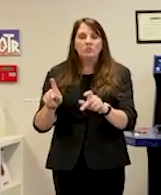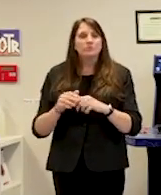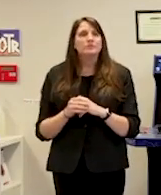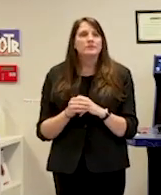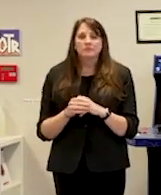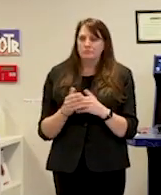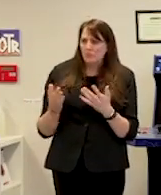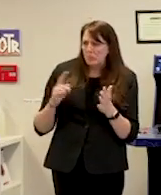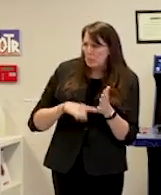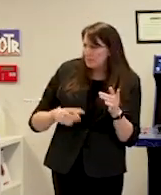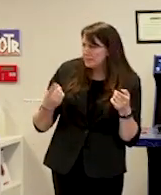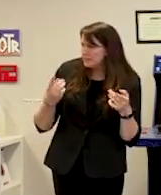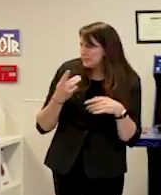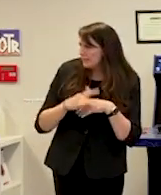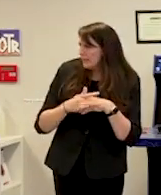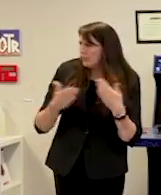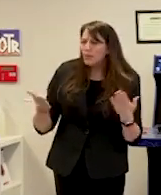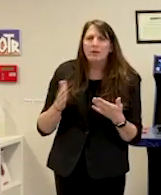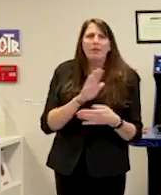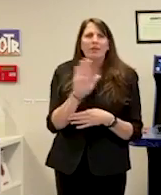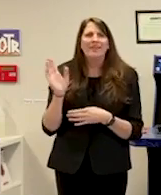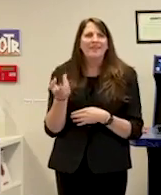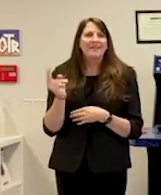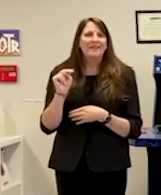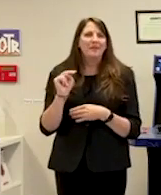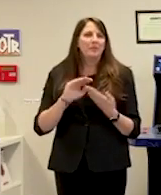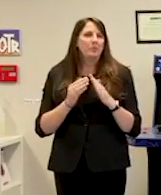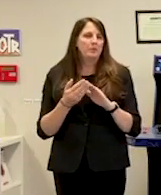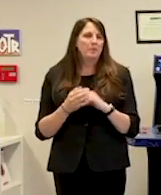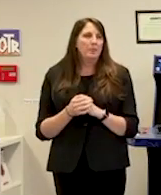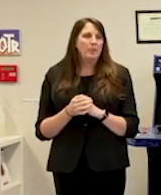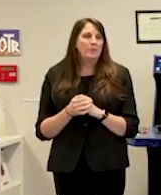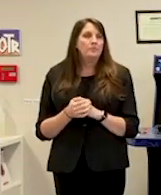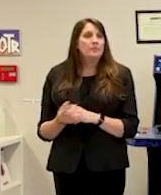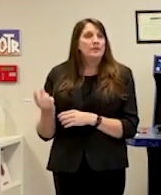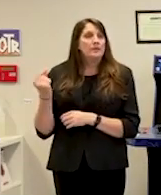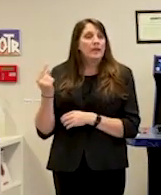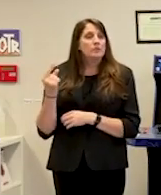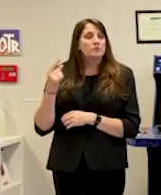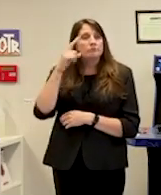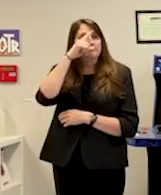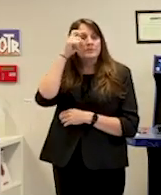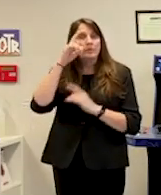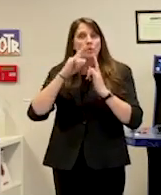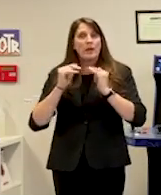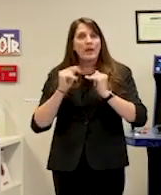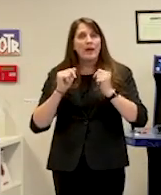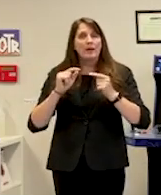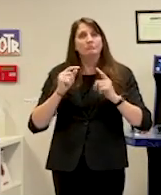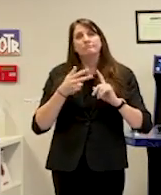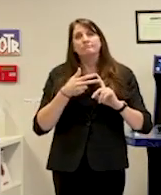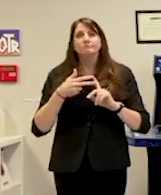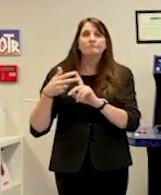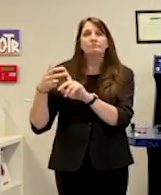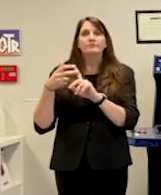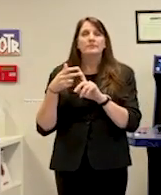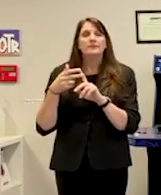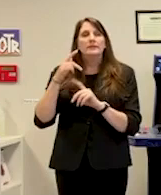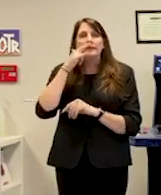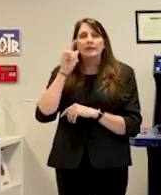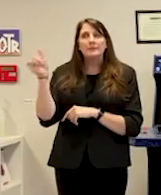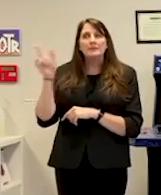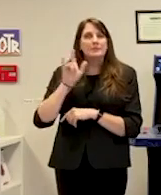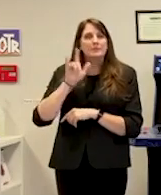that are available right here in their community. Last year's summer camp took the kids on field trips to